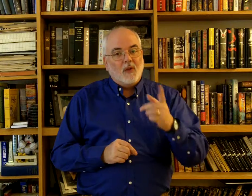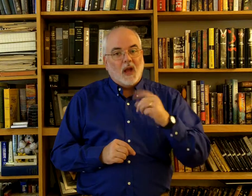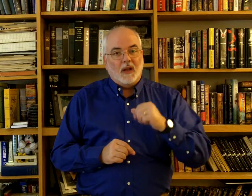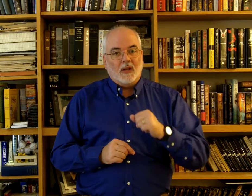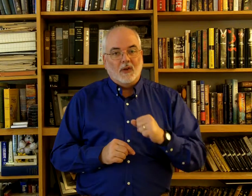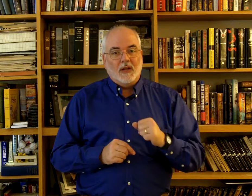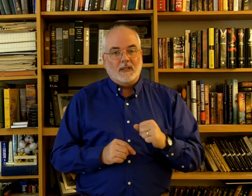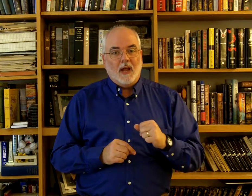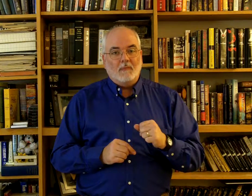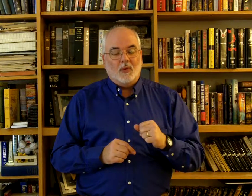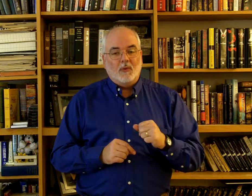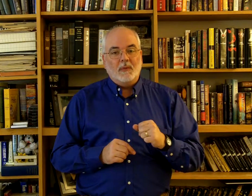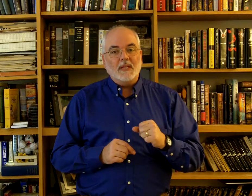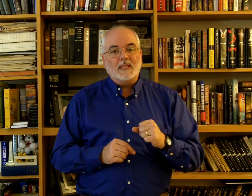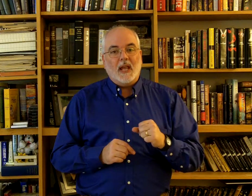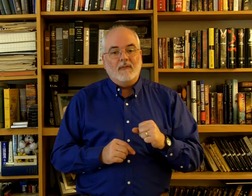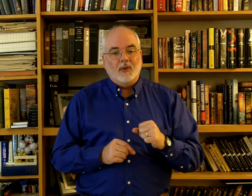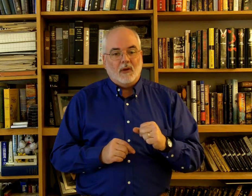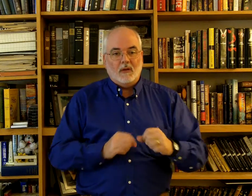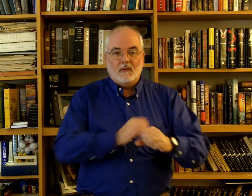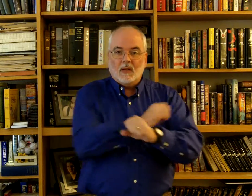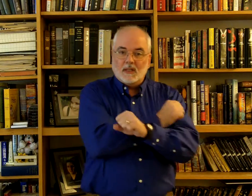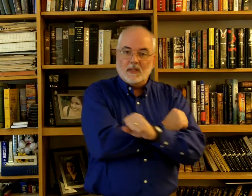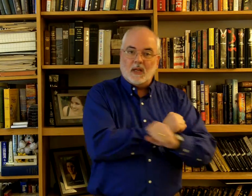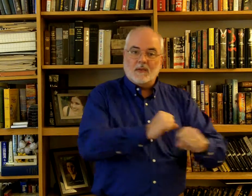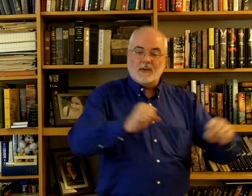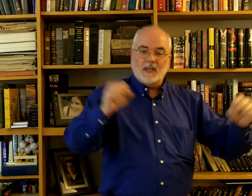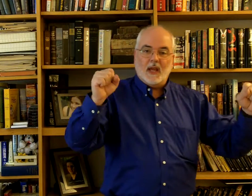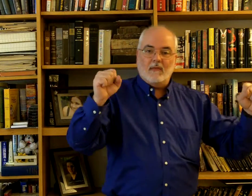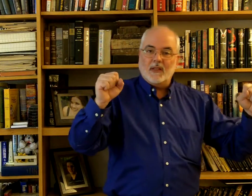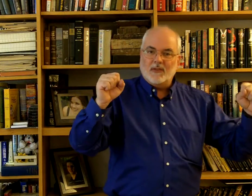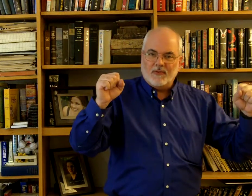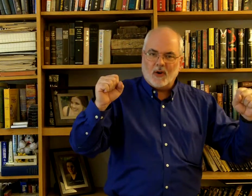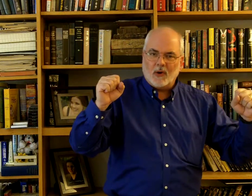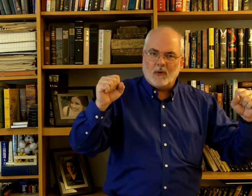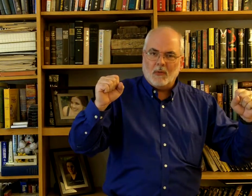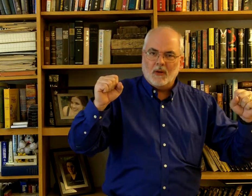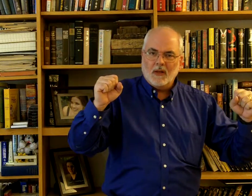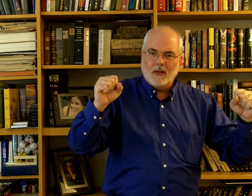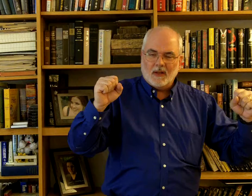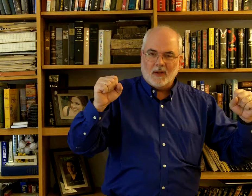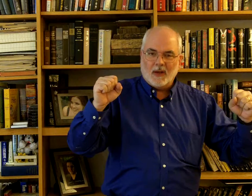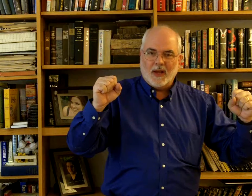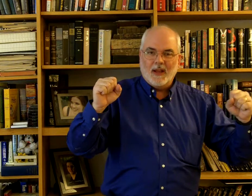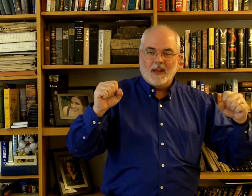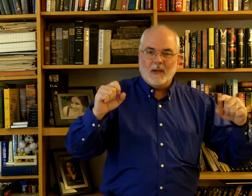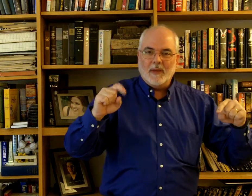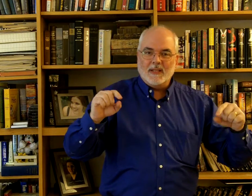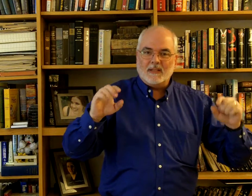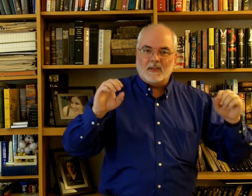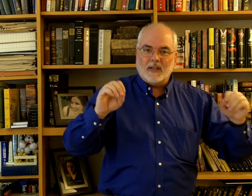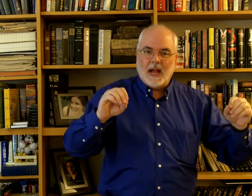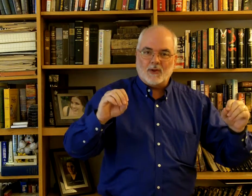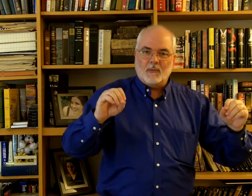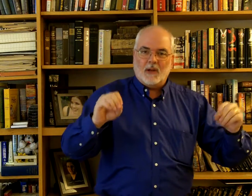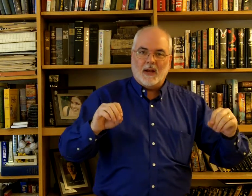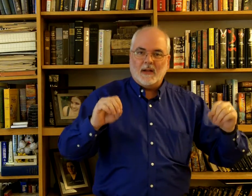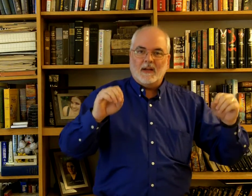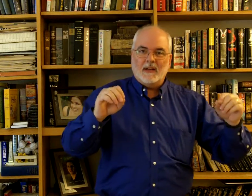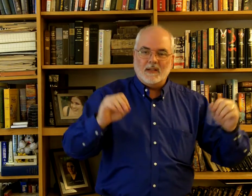And a good example would be savior. This is a sign for save. That's a verb. Okay? That means that there's an action behind it. It does